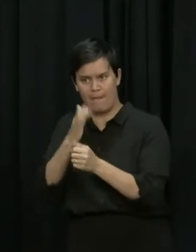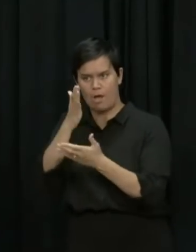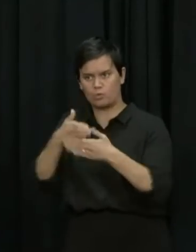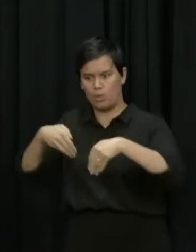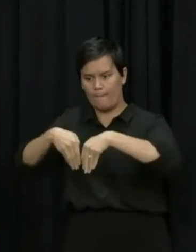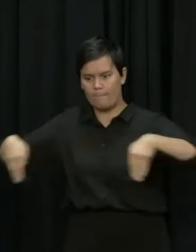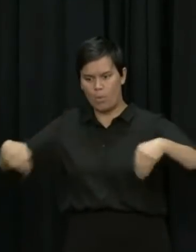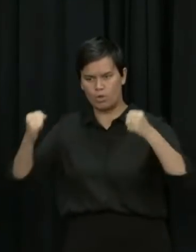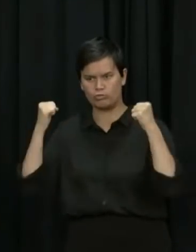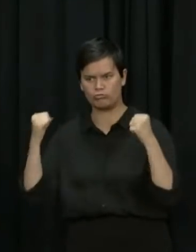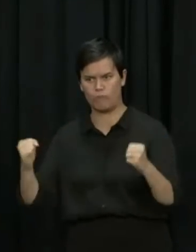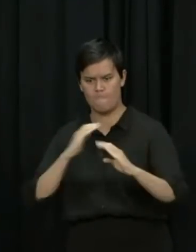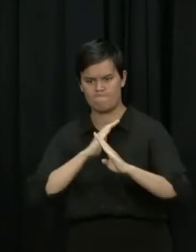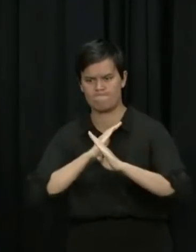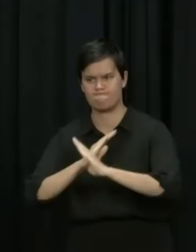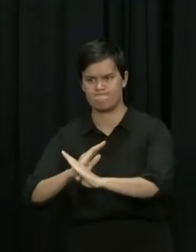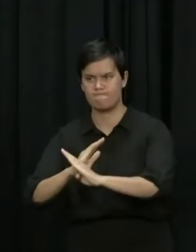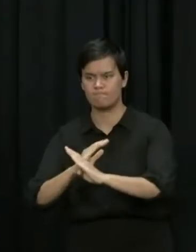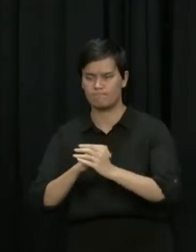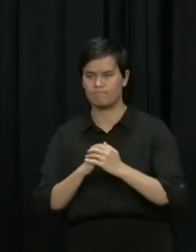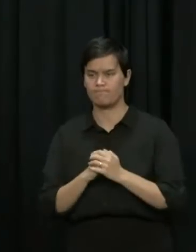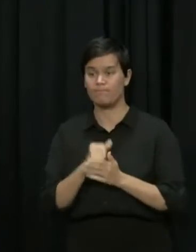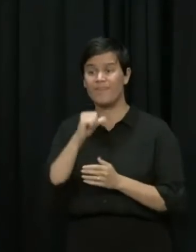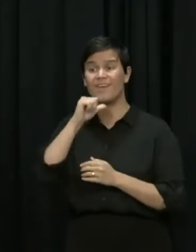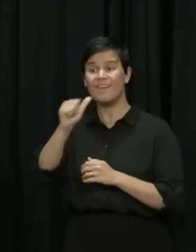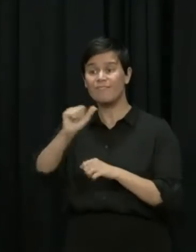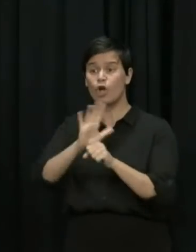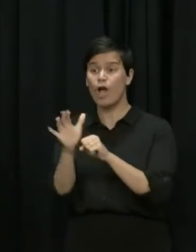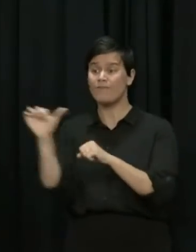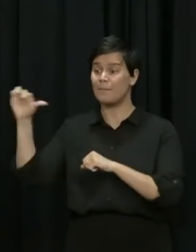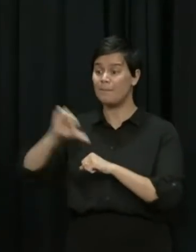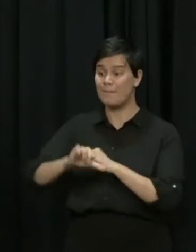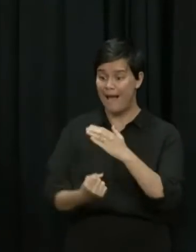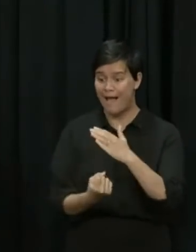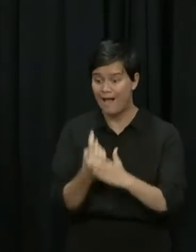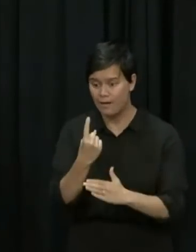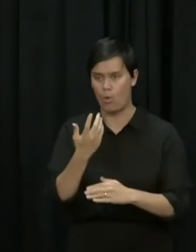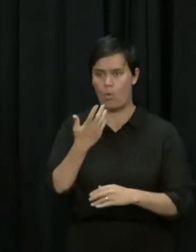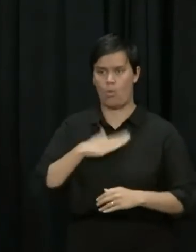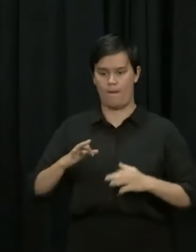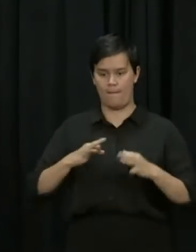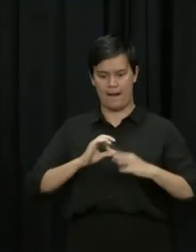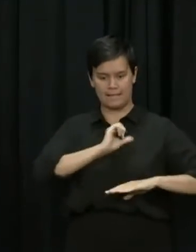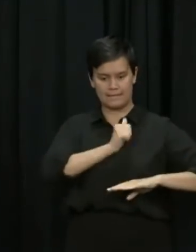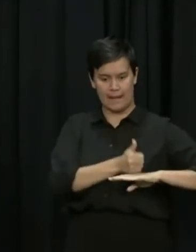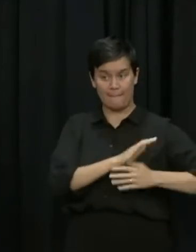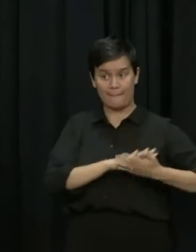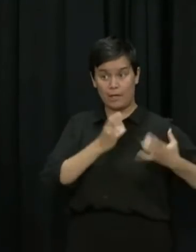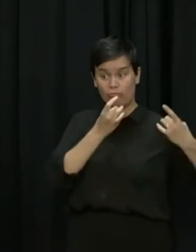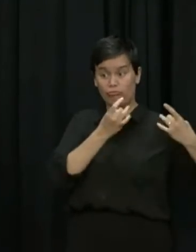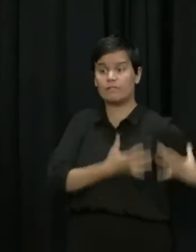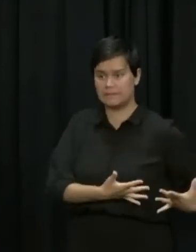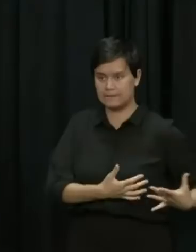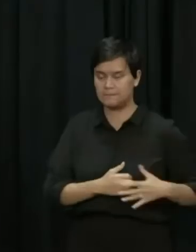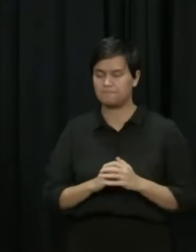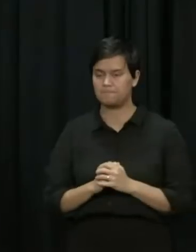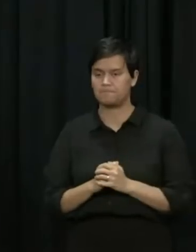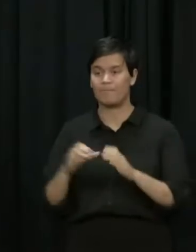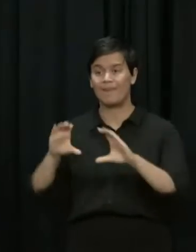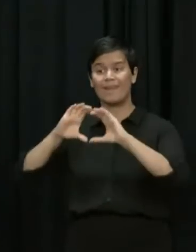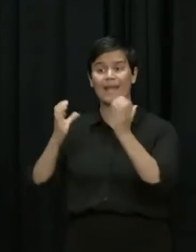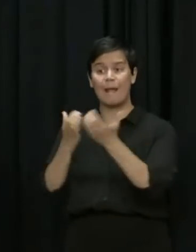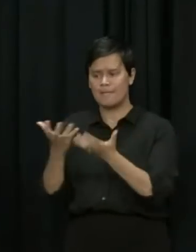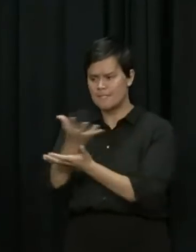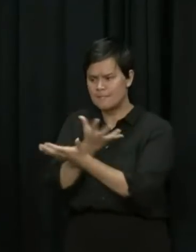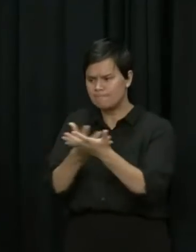and prepare for managing any potential resurgence in the most effective way possible. Cabinet's plan is based on the